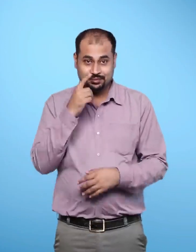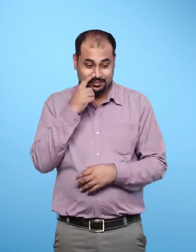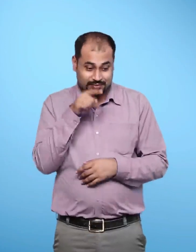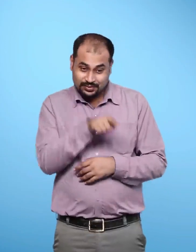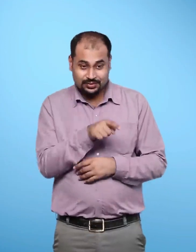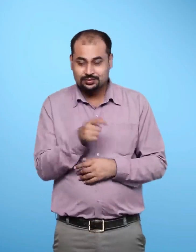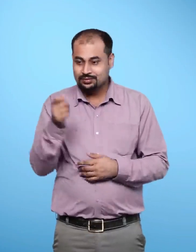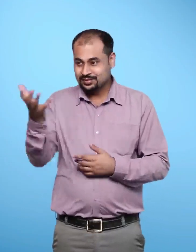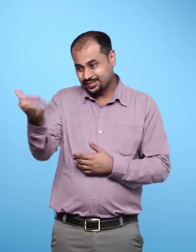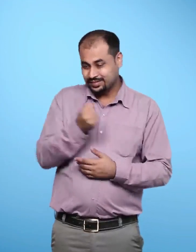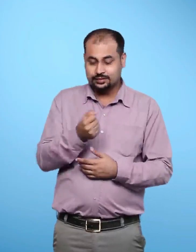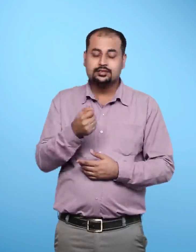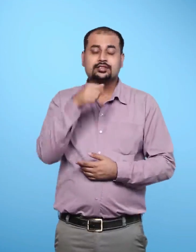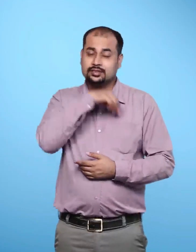How much money did she get for that?